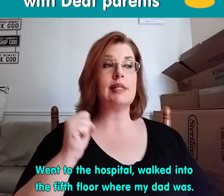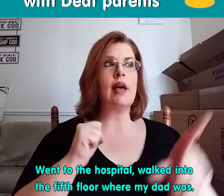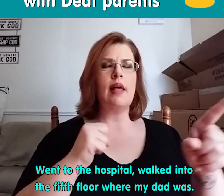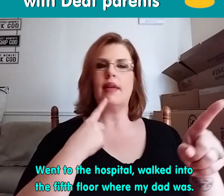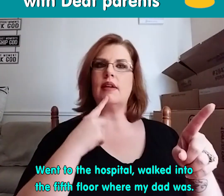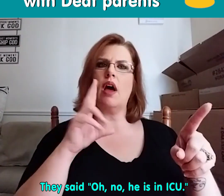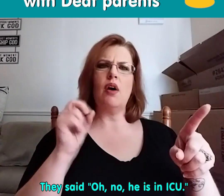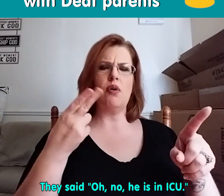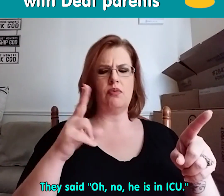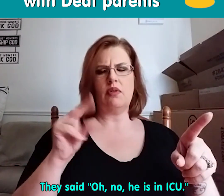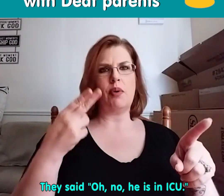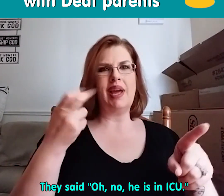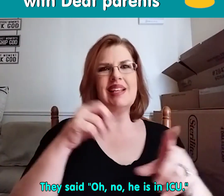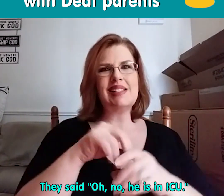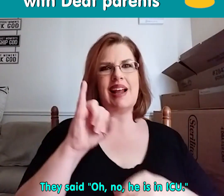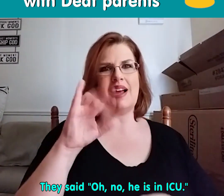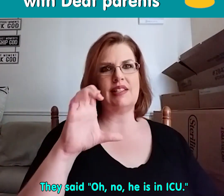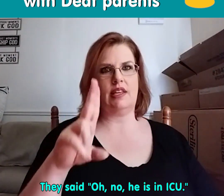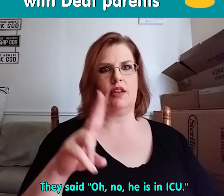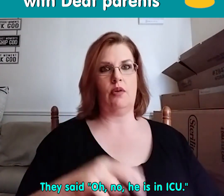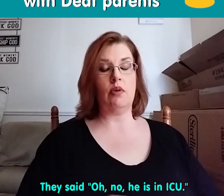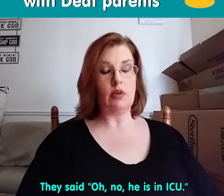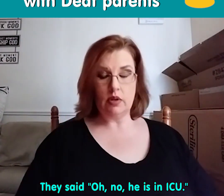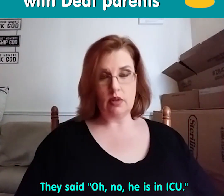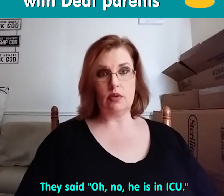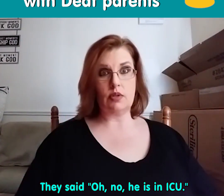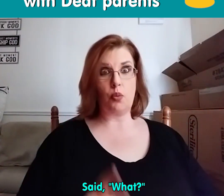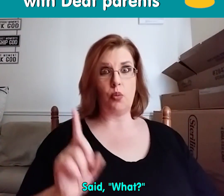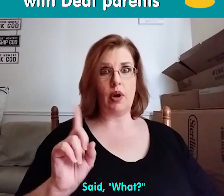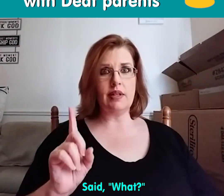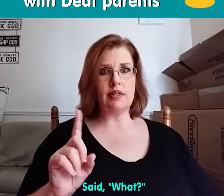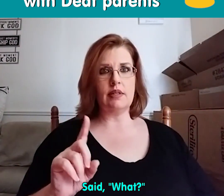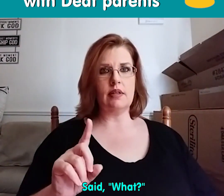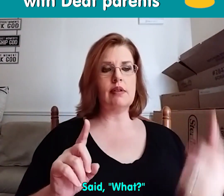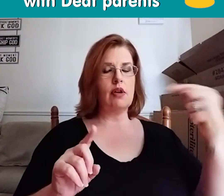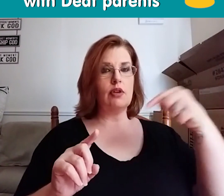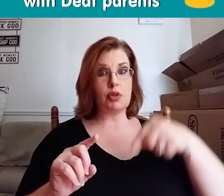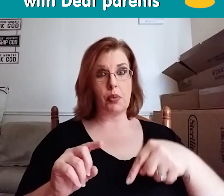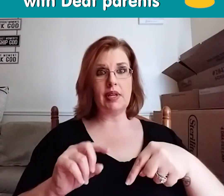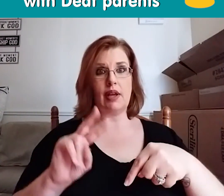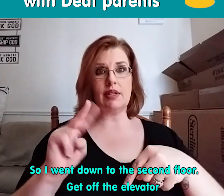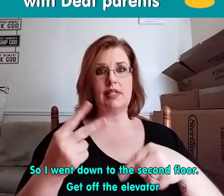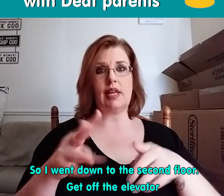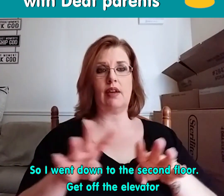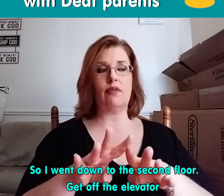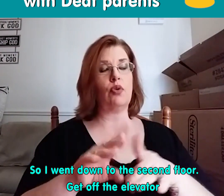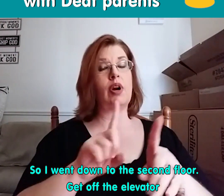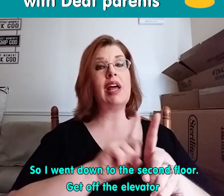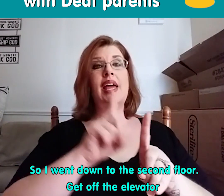Friday, October the 3rd, I had to go out of town. Gave the